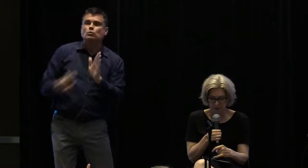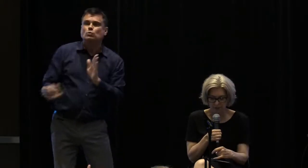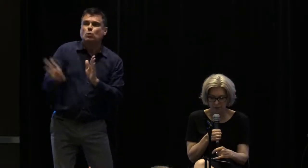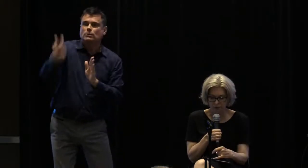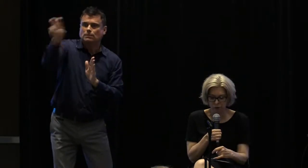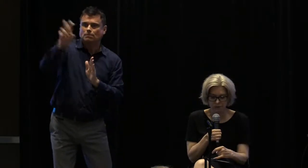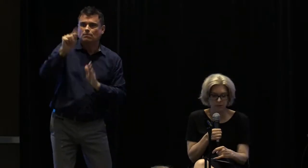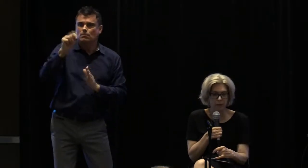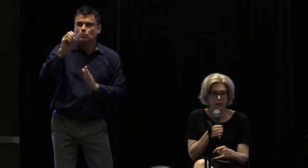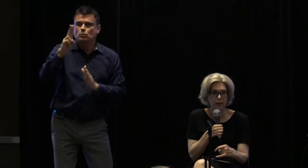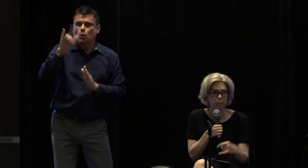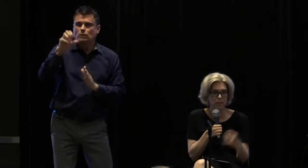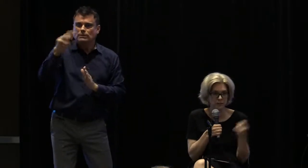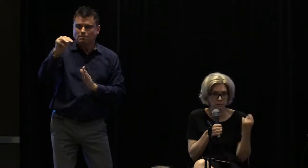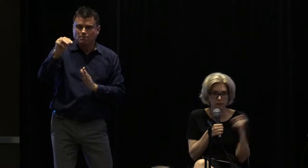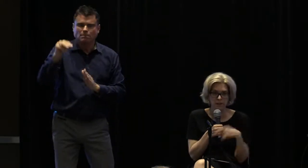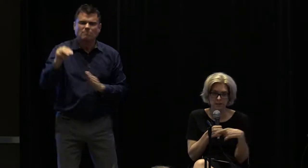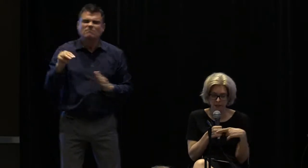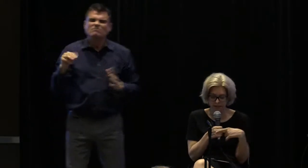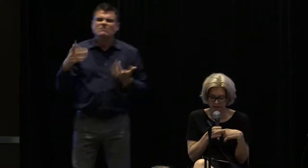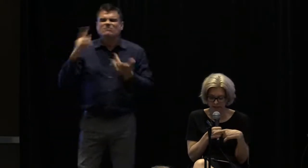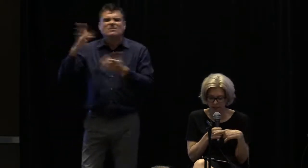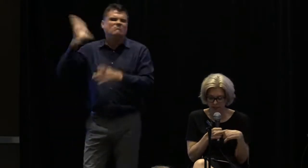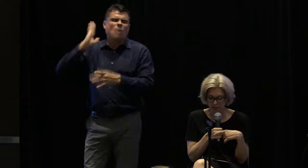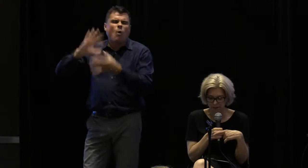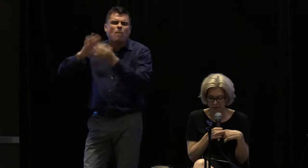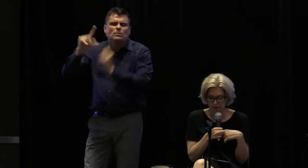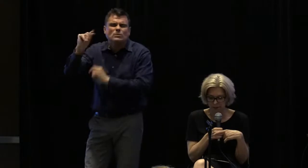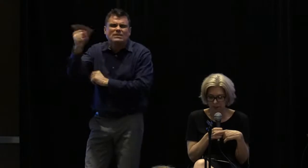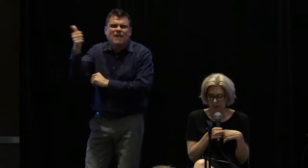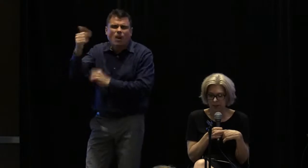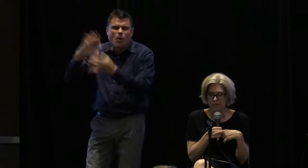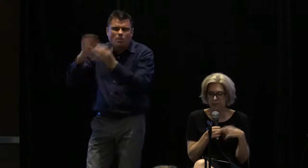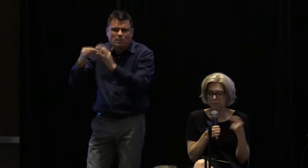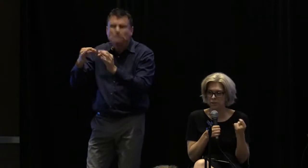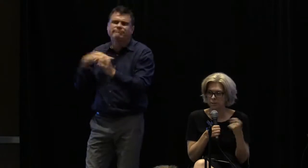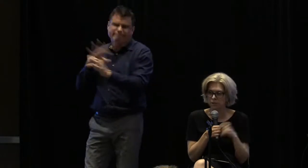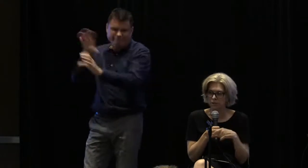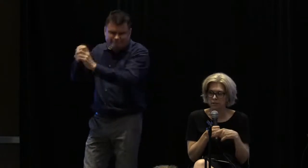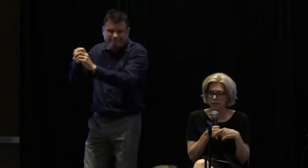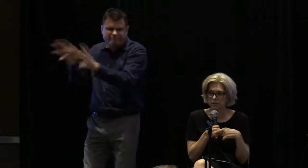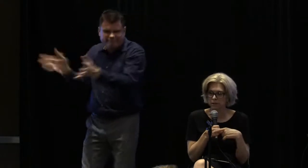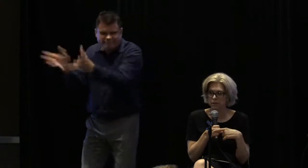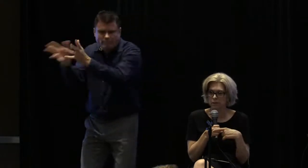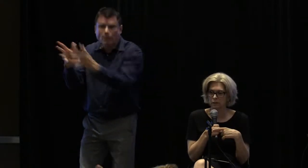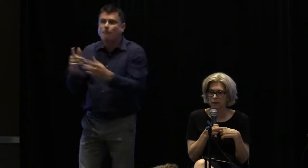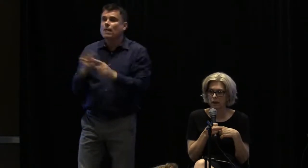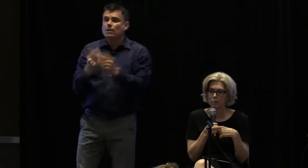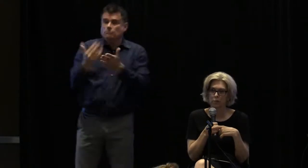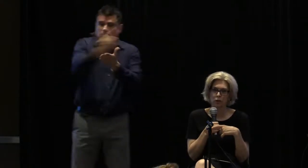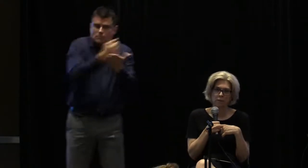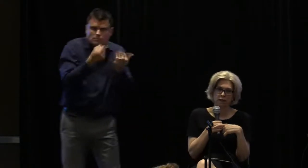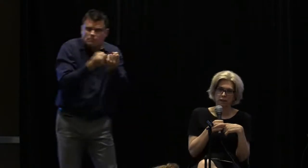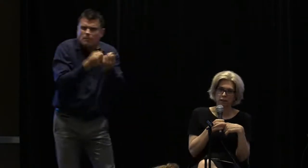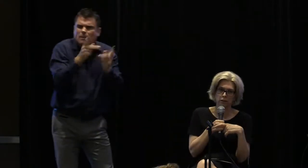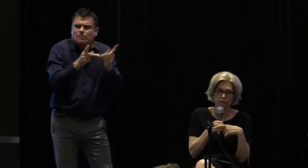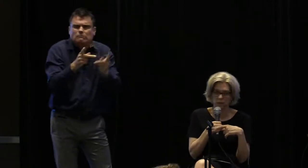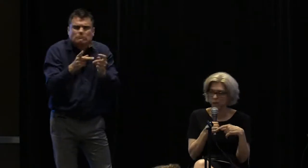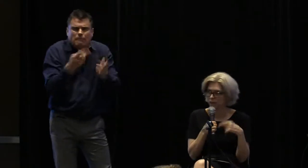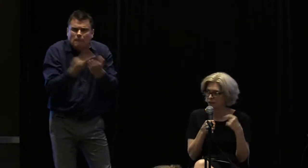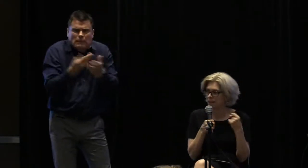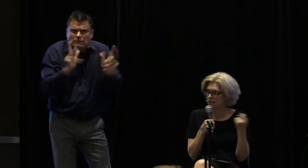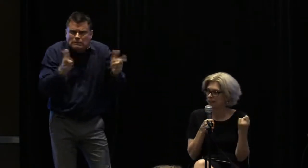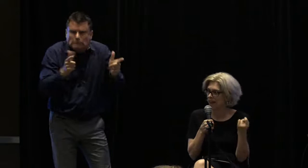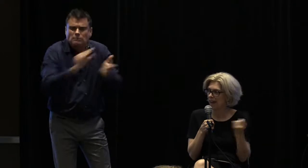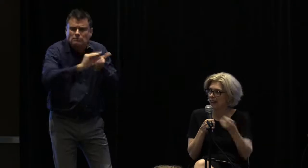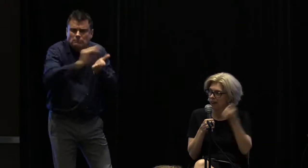I advanced reforms to income and disability assistance as the minister. I established the Minister's Council on Employment and Inclusion,